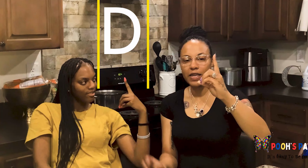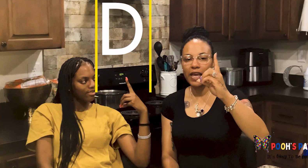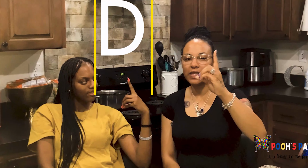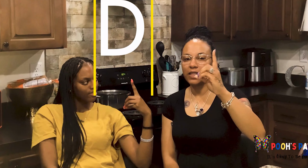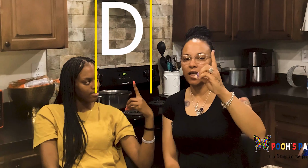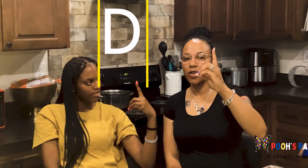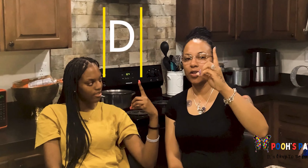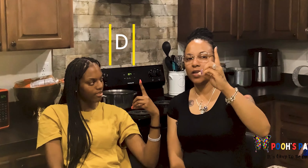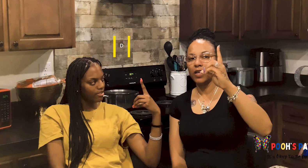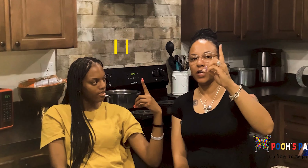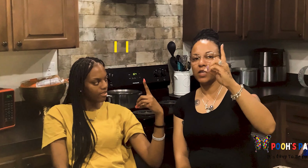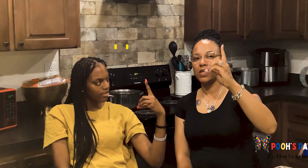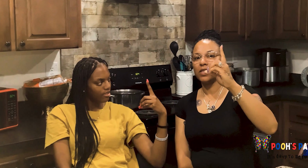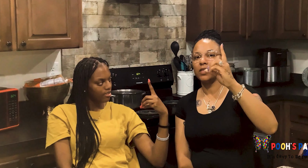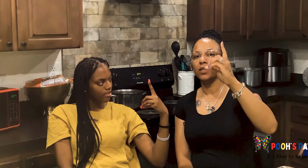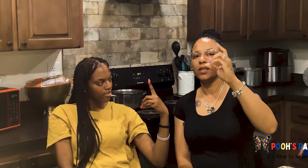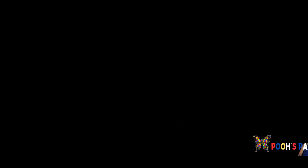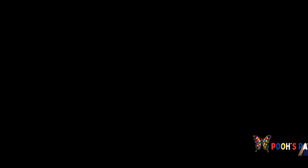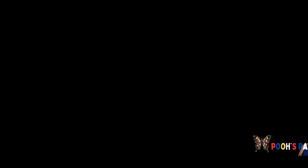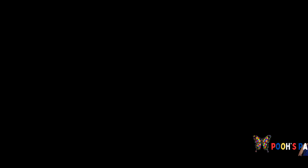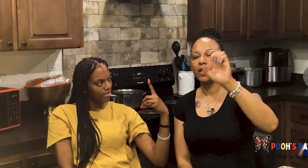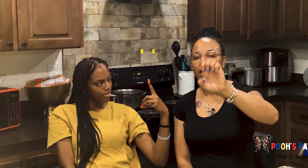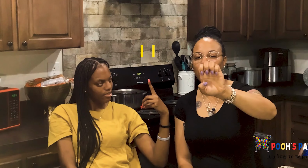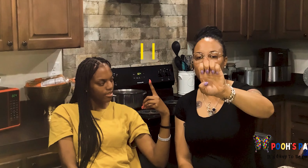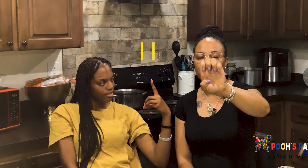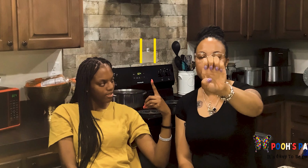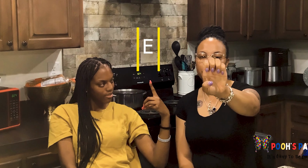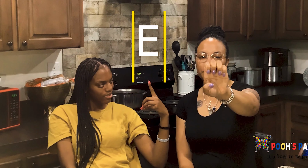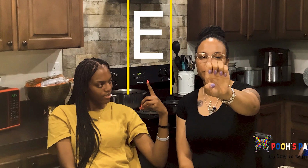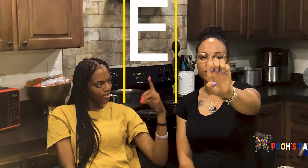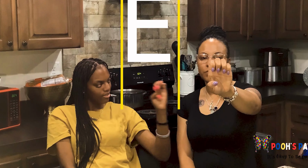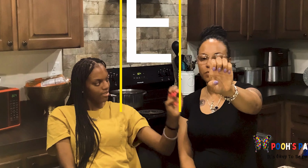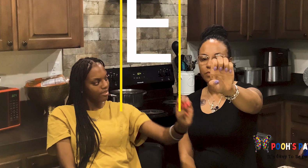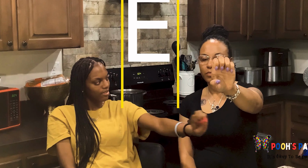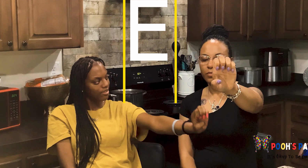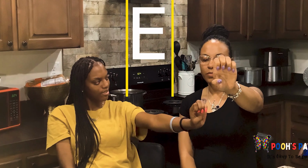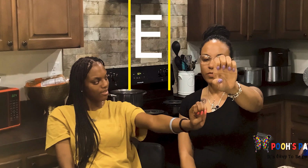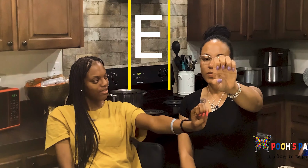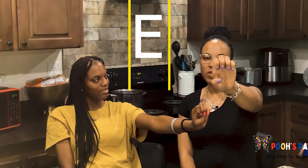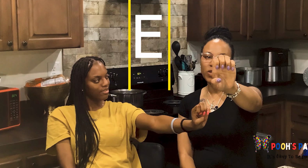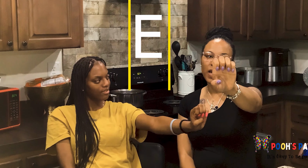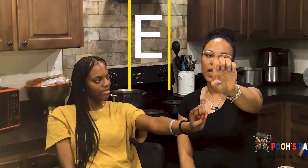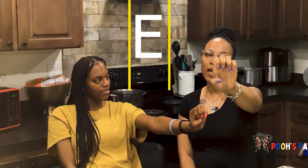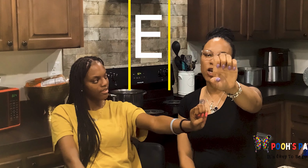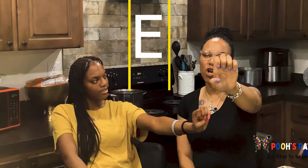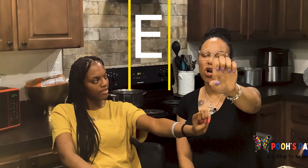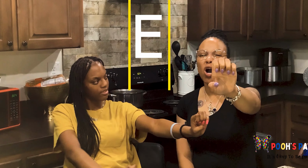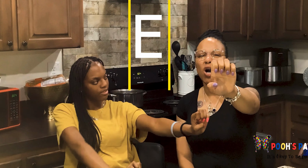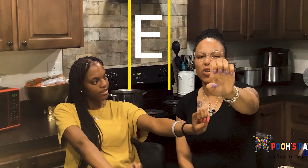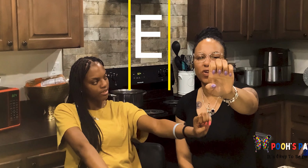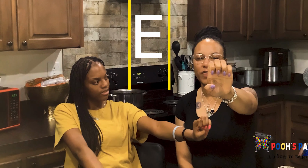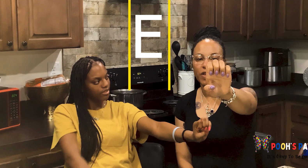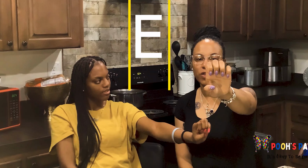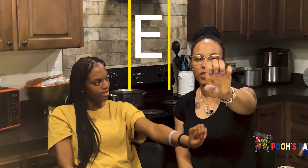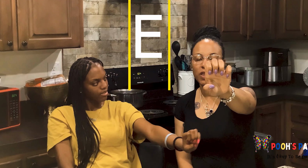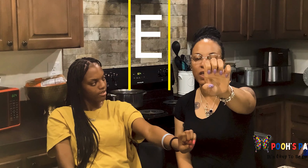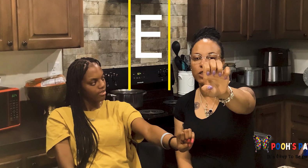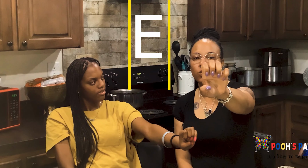Next letter is E. So you kind of like curl all your fingers in towards